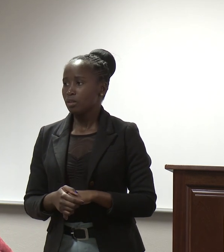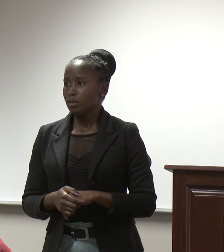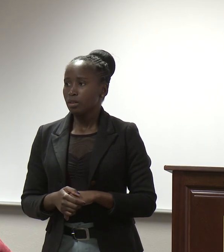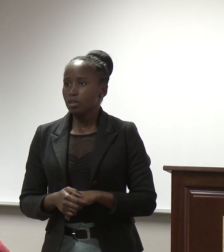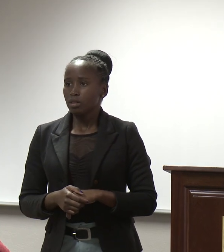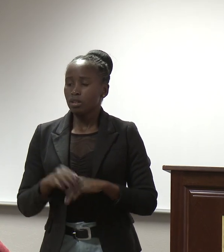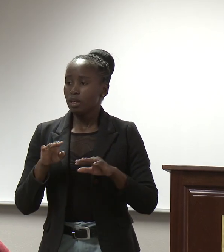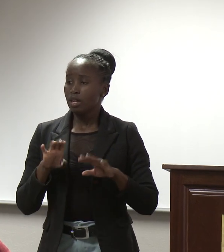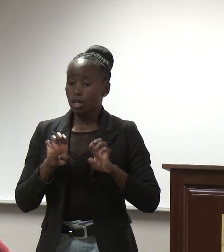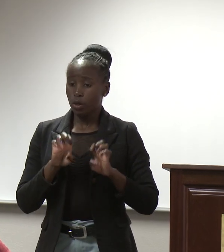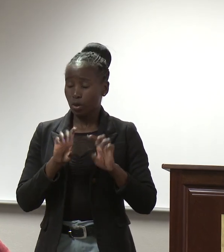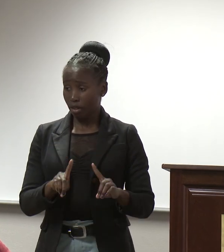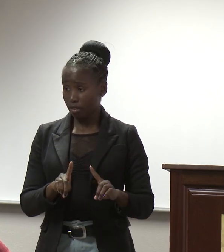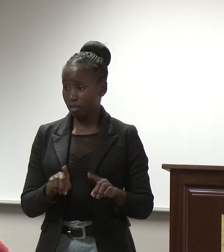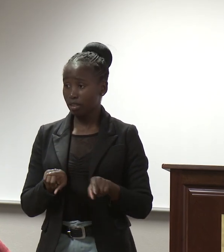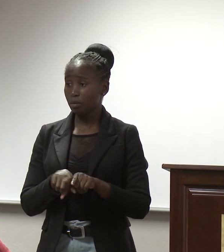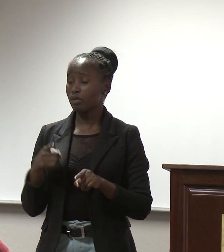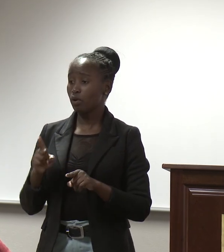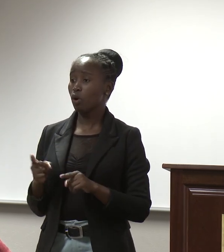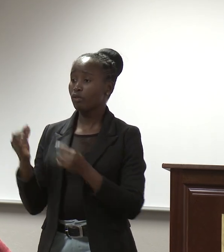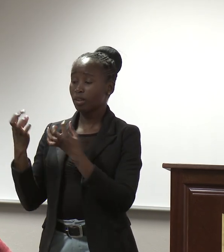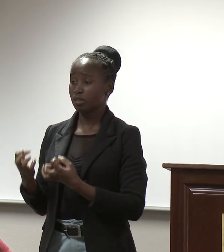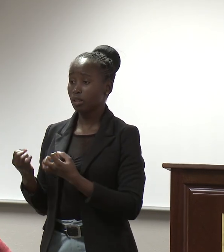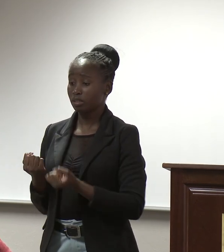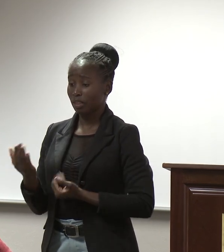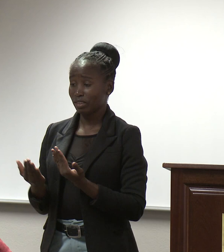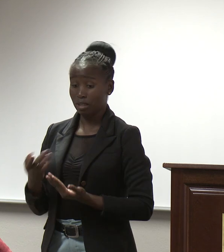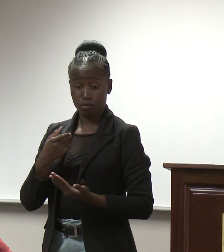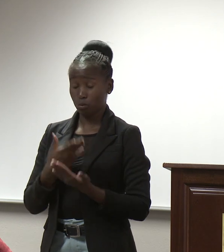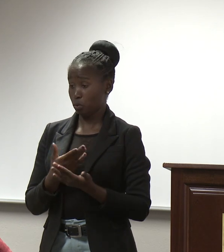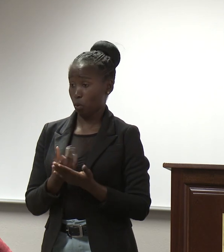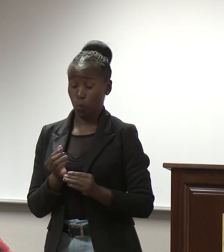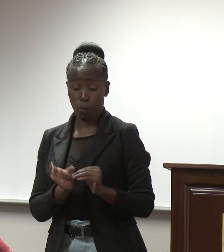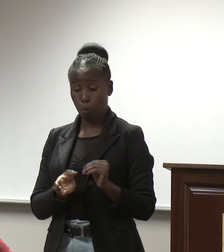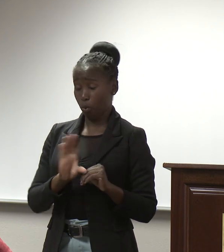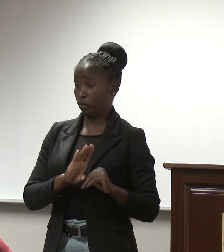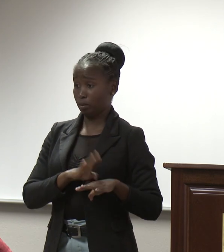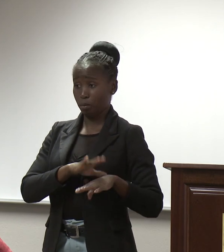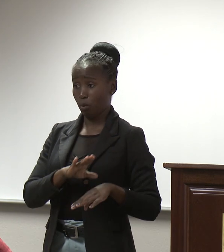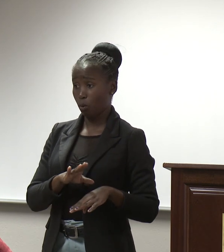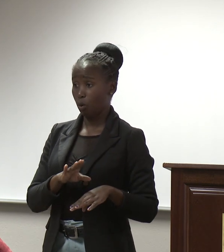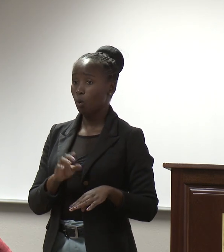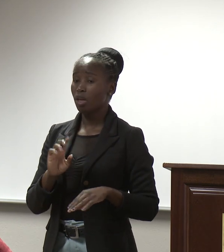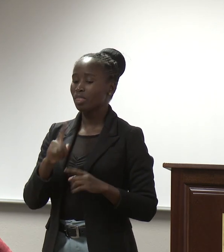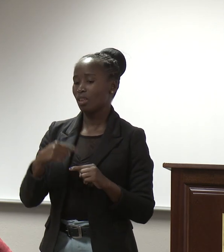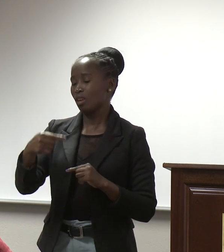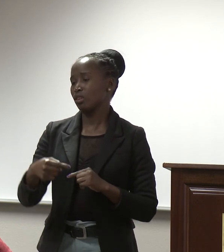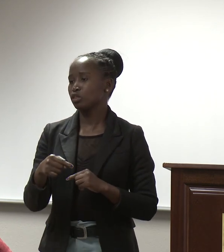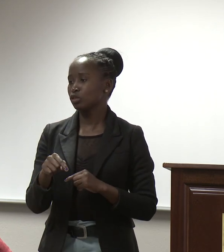and financial services would be the most profitable areas for capital in the next 20, 30